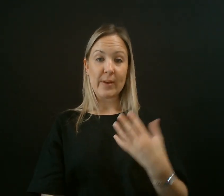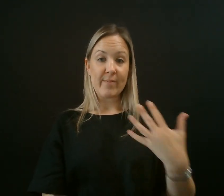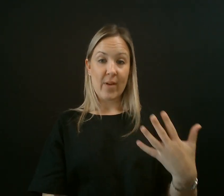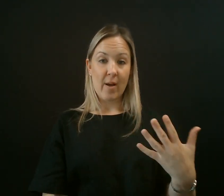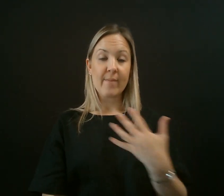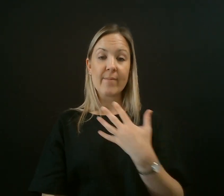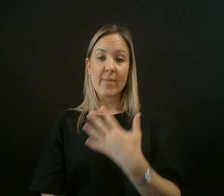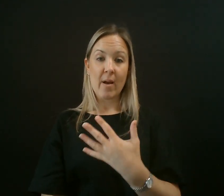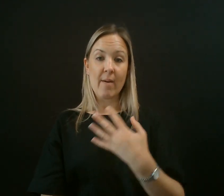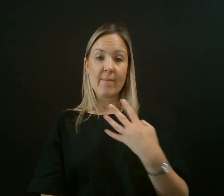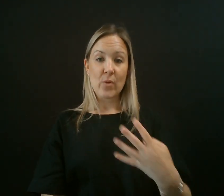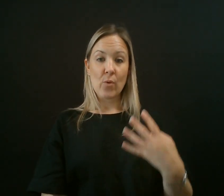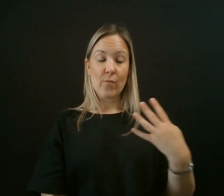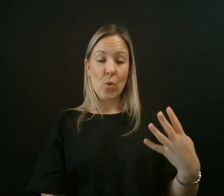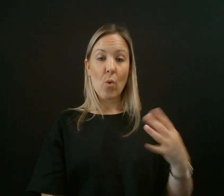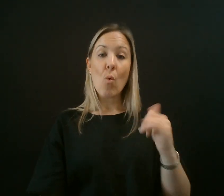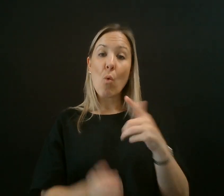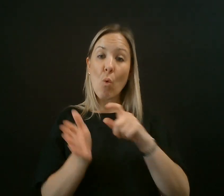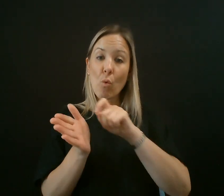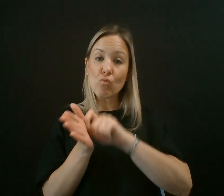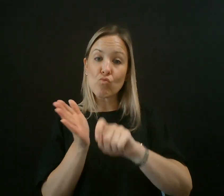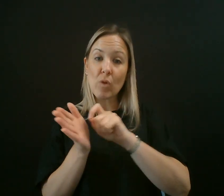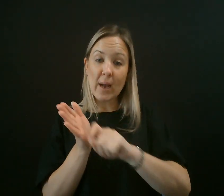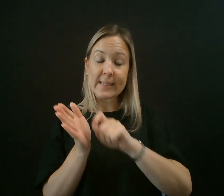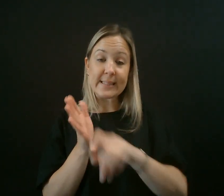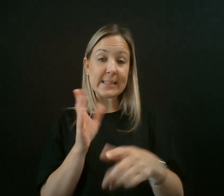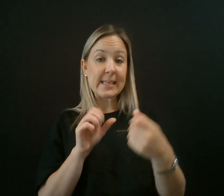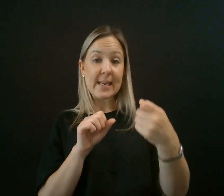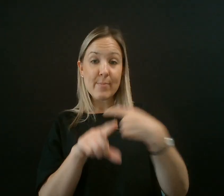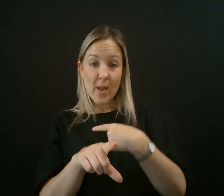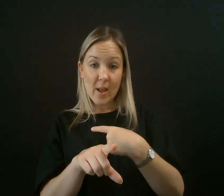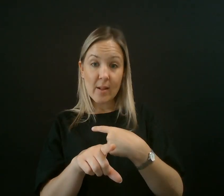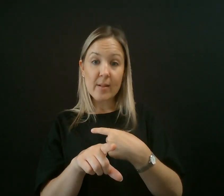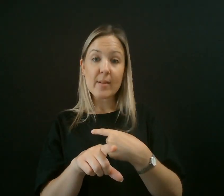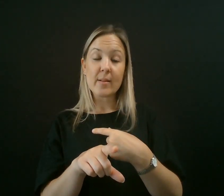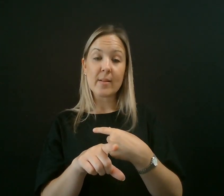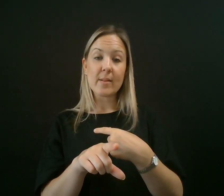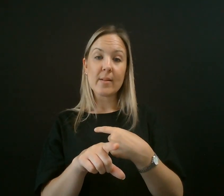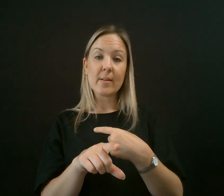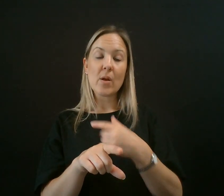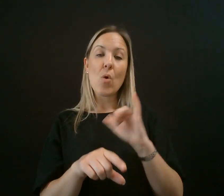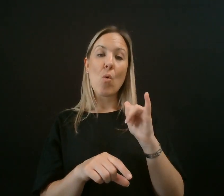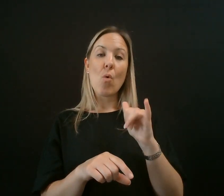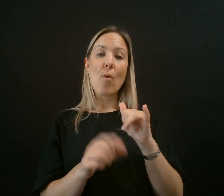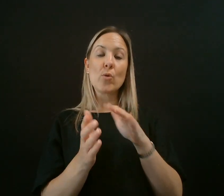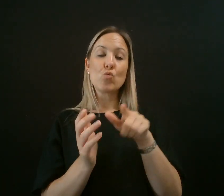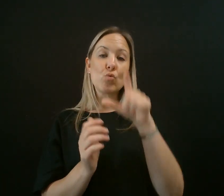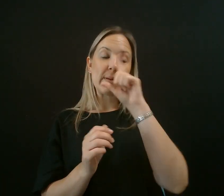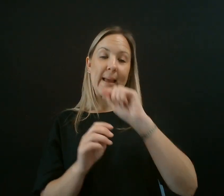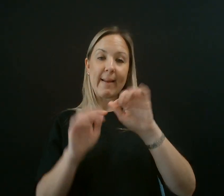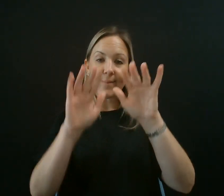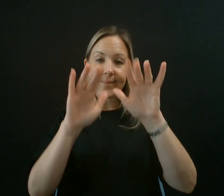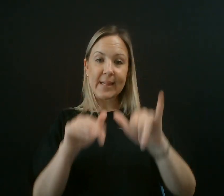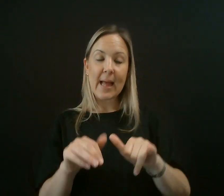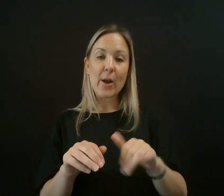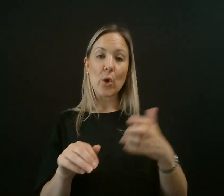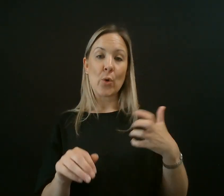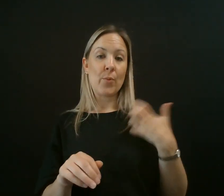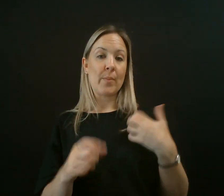544, in writing, by email, by completing a complaints form on the NDIS